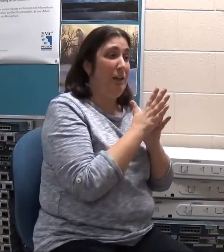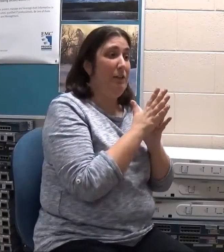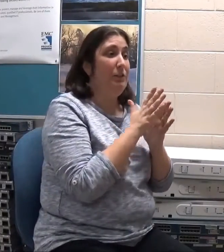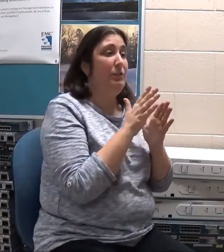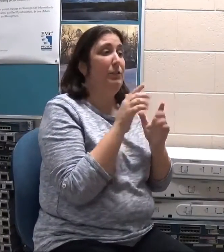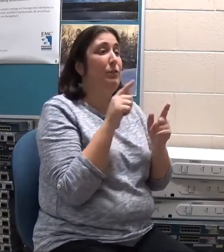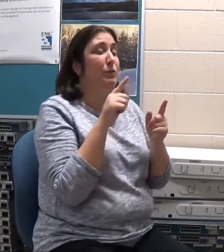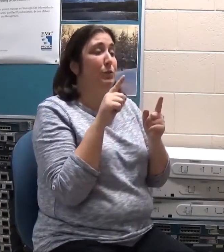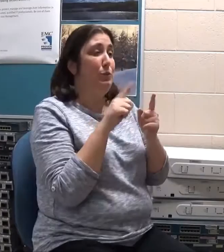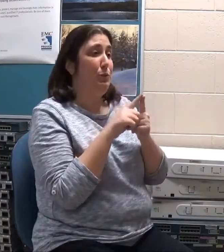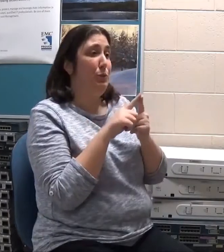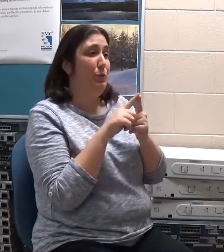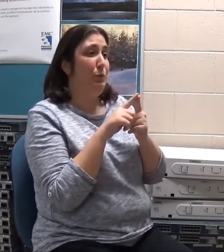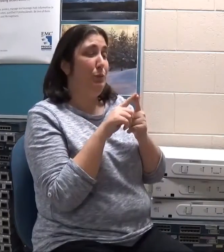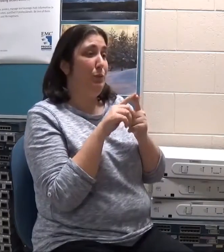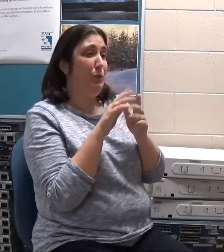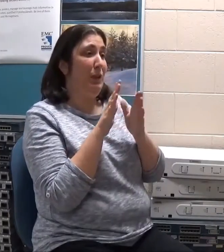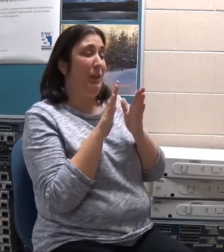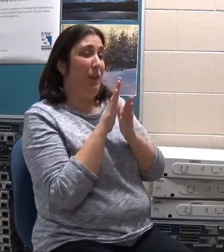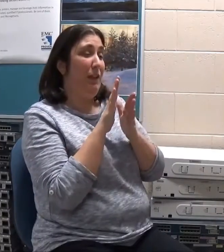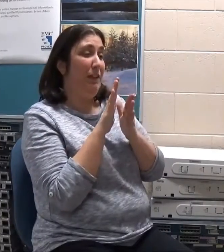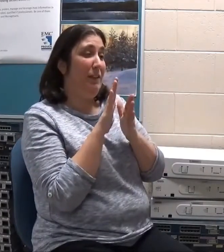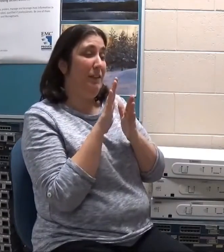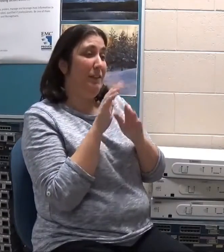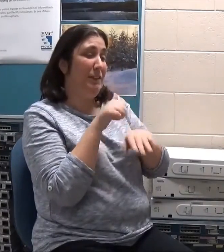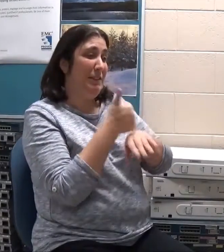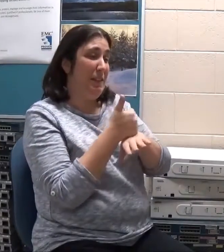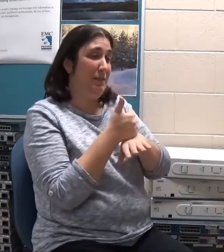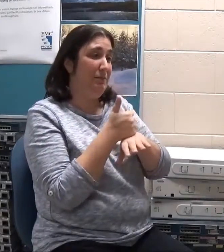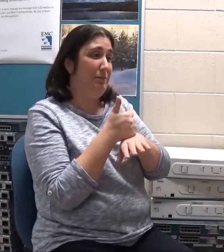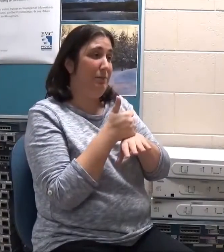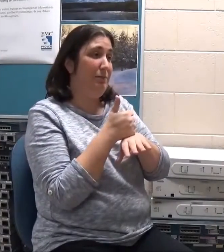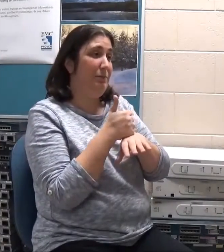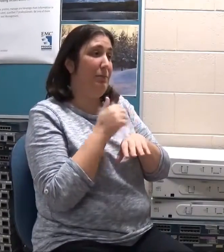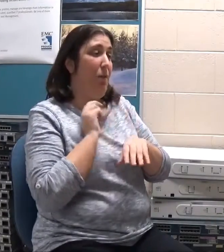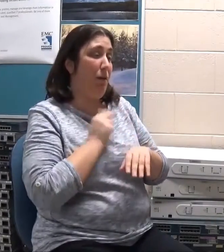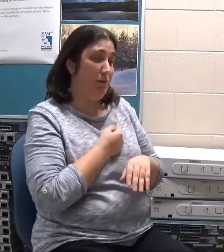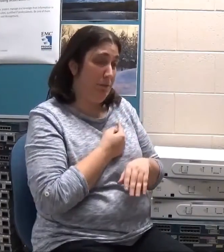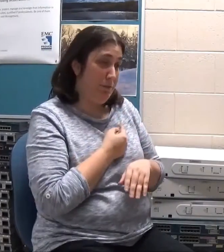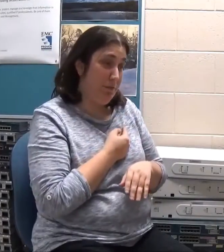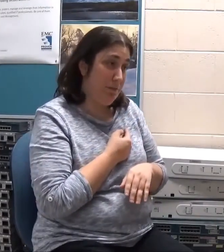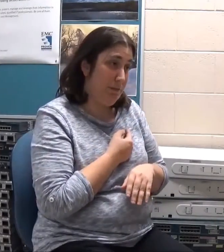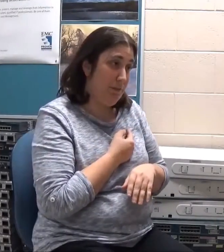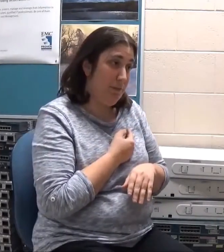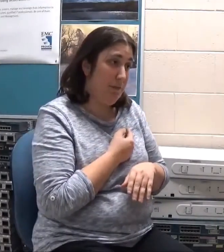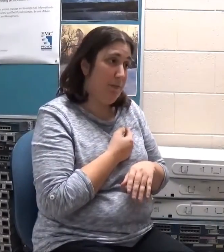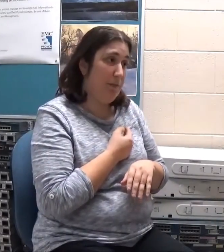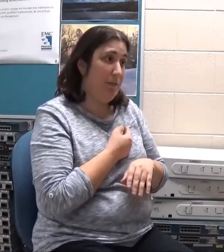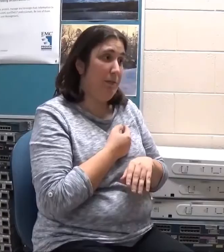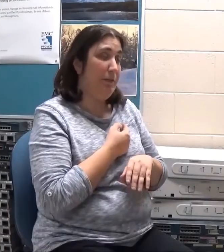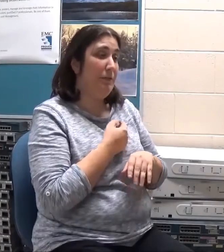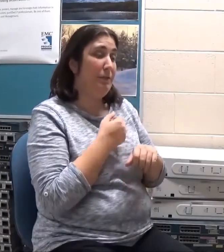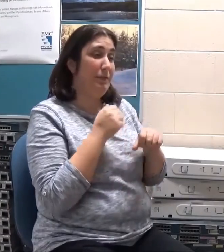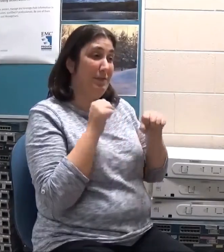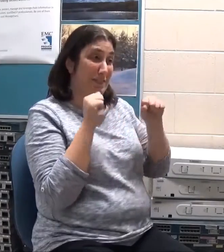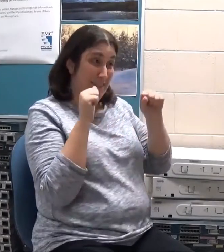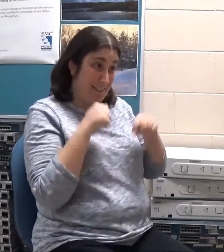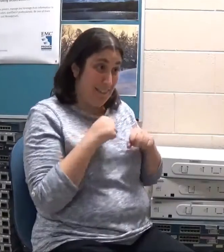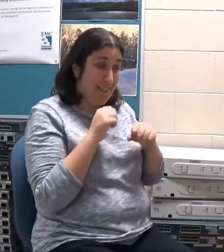us. Can we have the same IP address or the same network on the inside and on the outside? For this firewall,